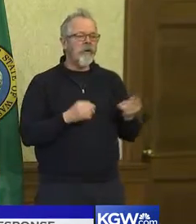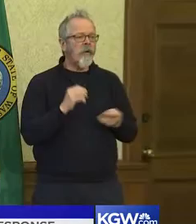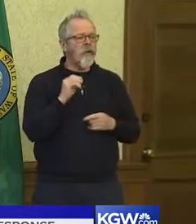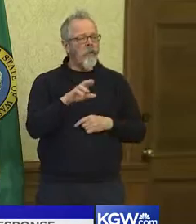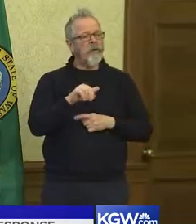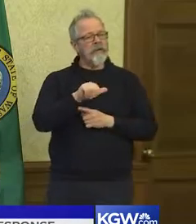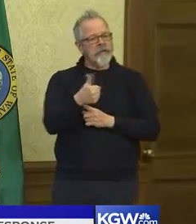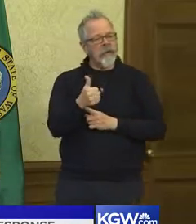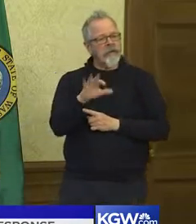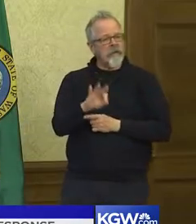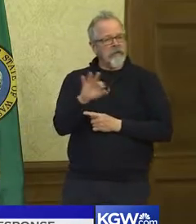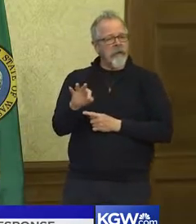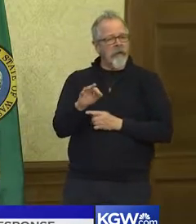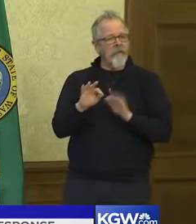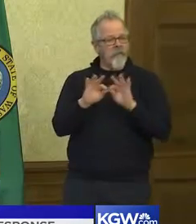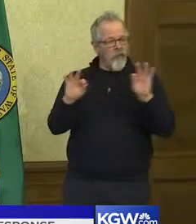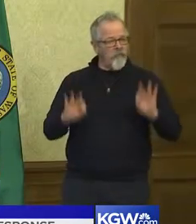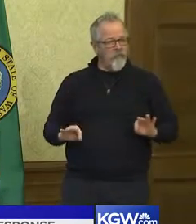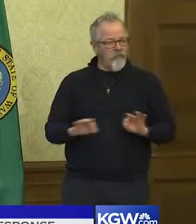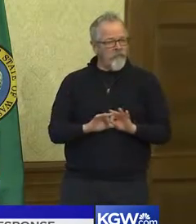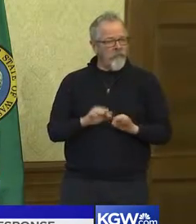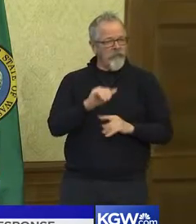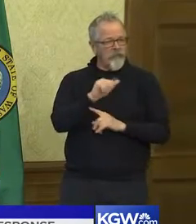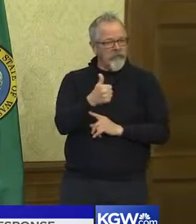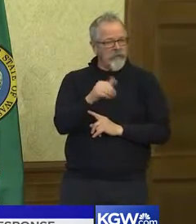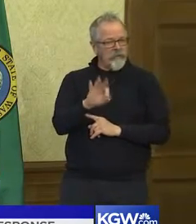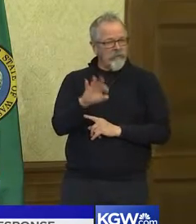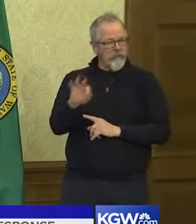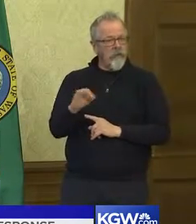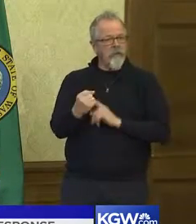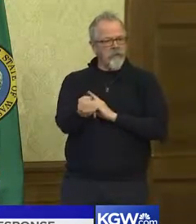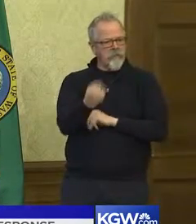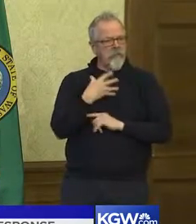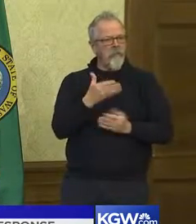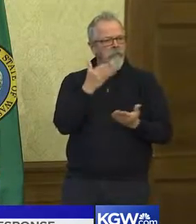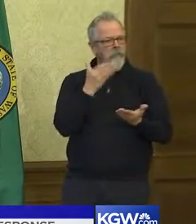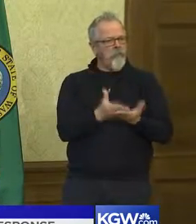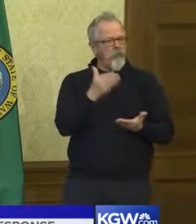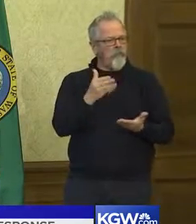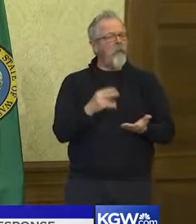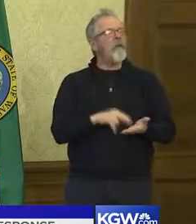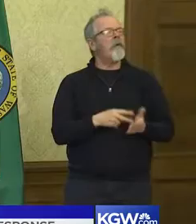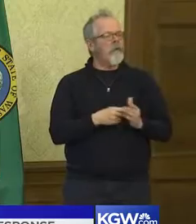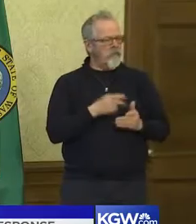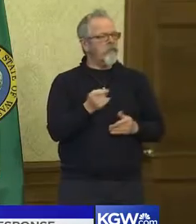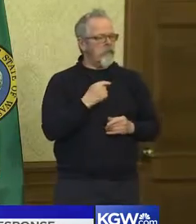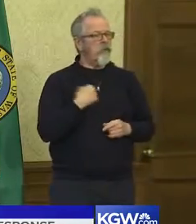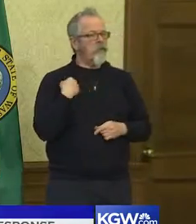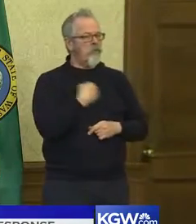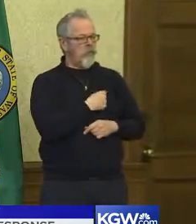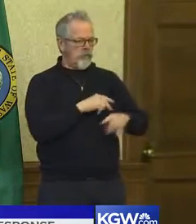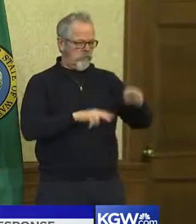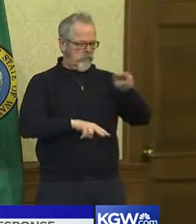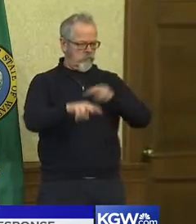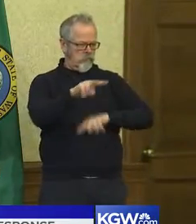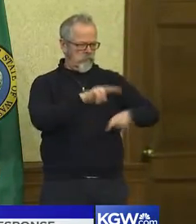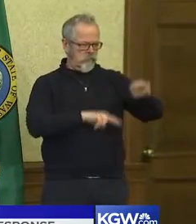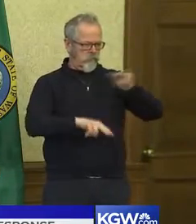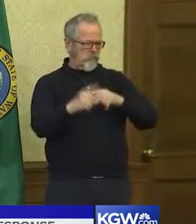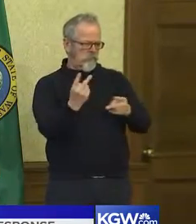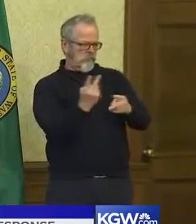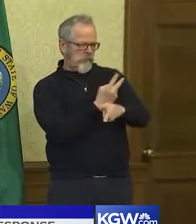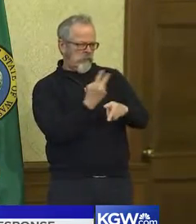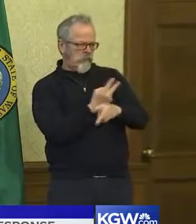they are saying they received in wages and determine what weekly benefit they get in addition to the $600 per week that